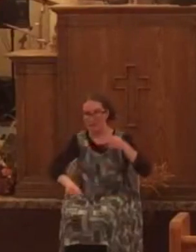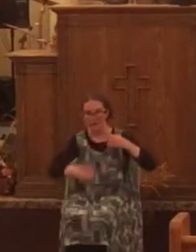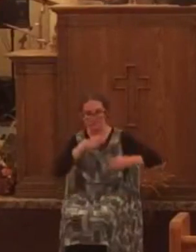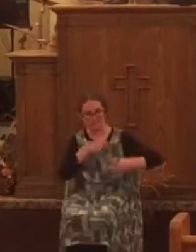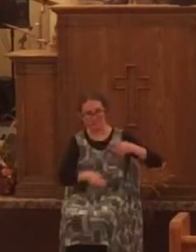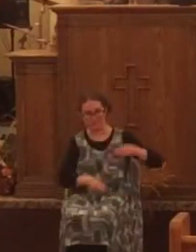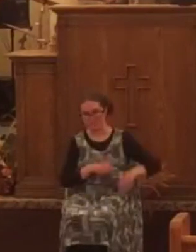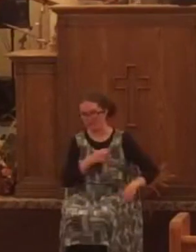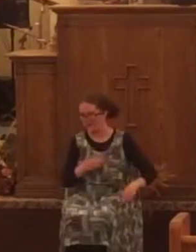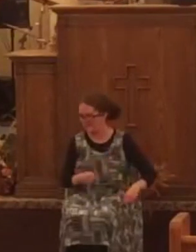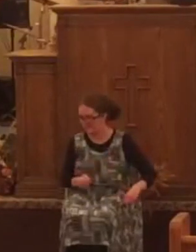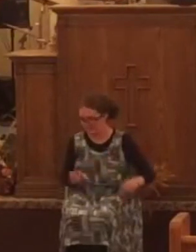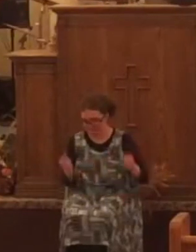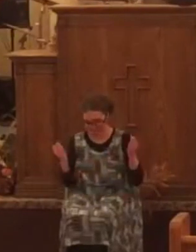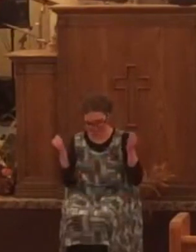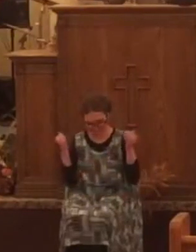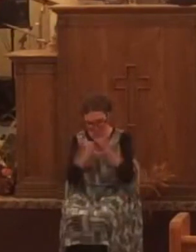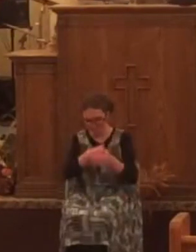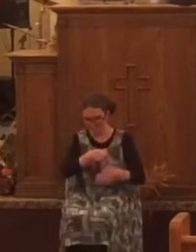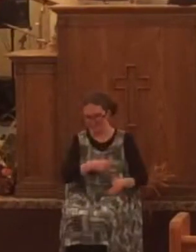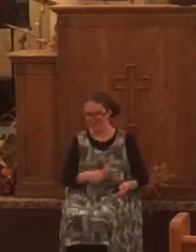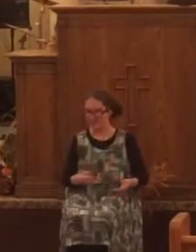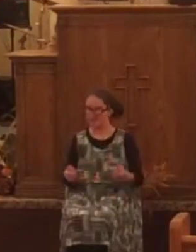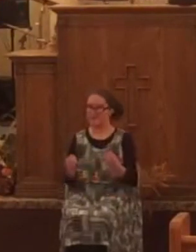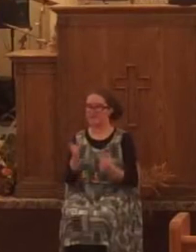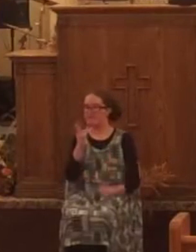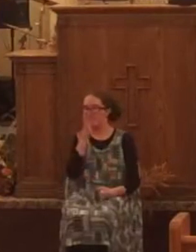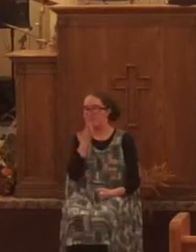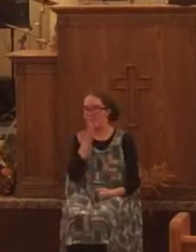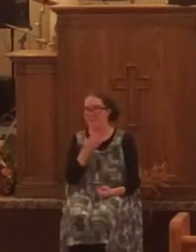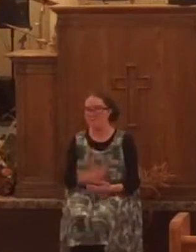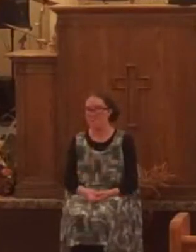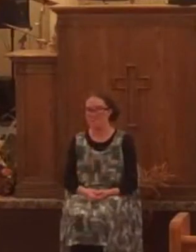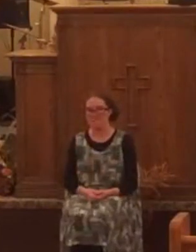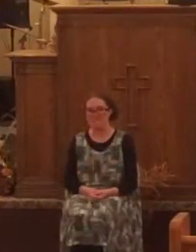on. And boy, here comes mama.